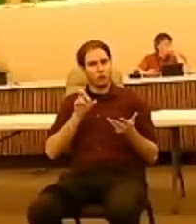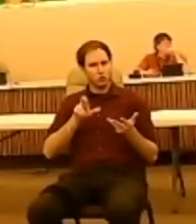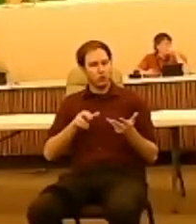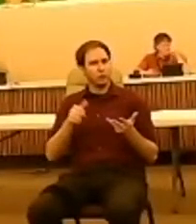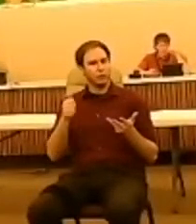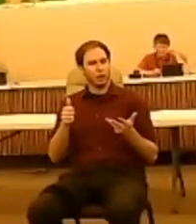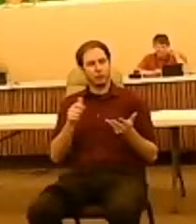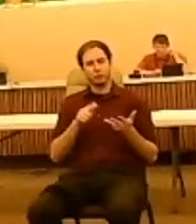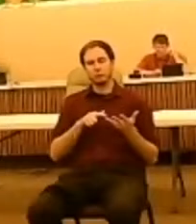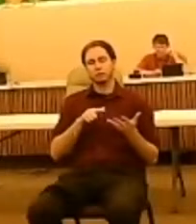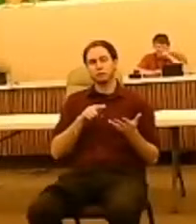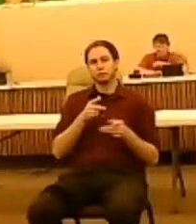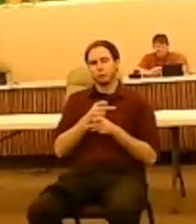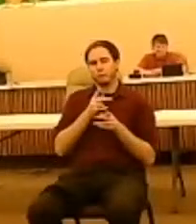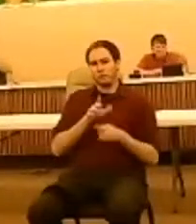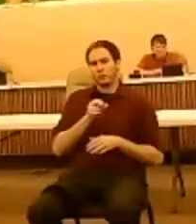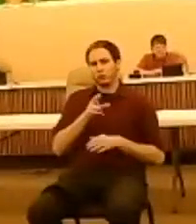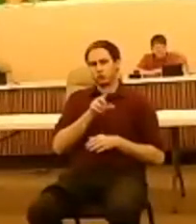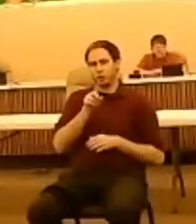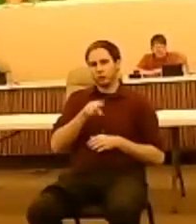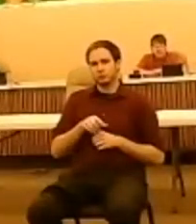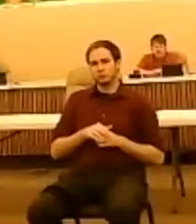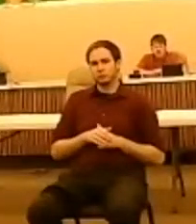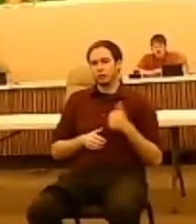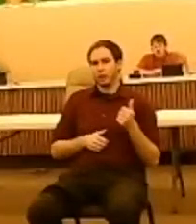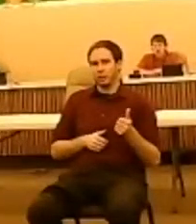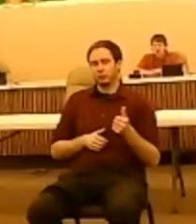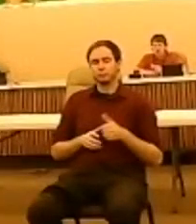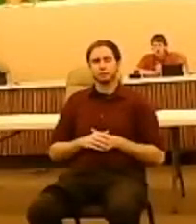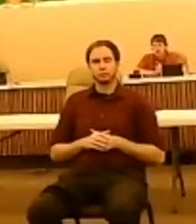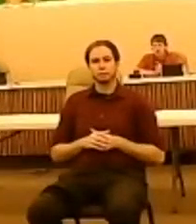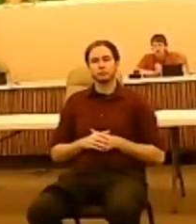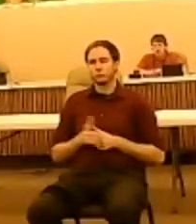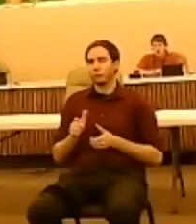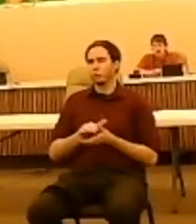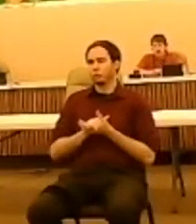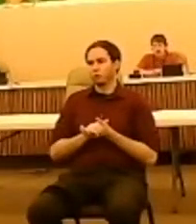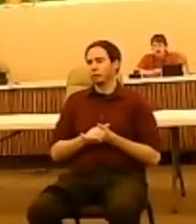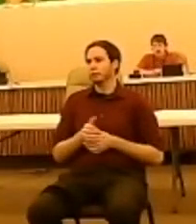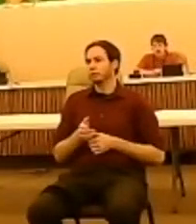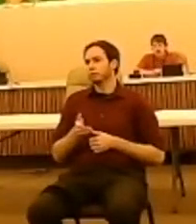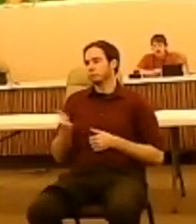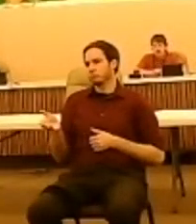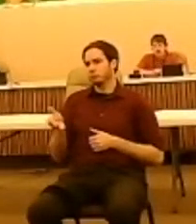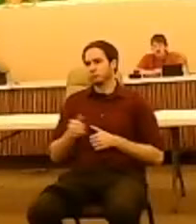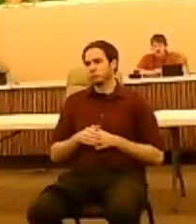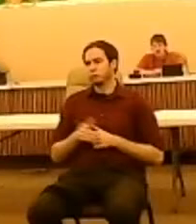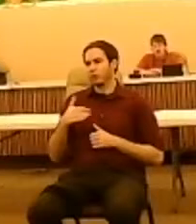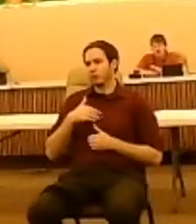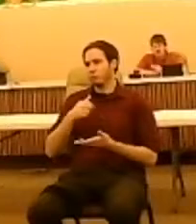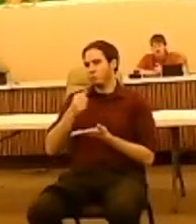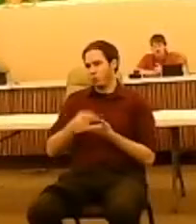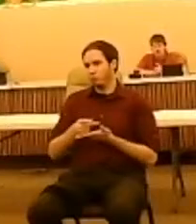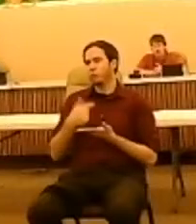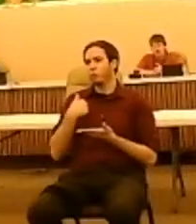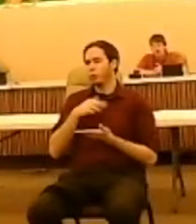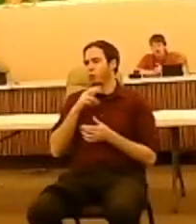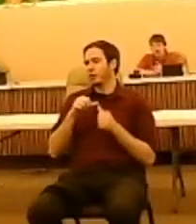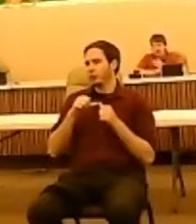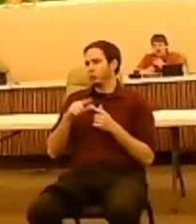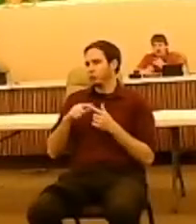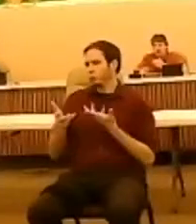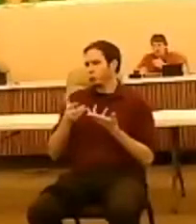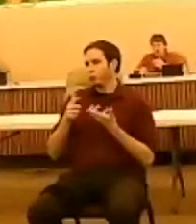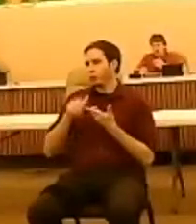Bolzner. Supervisor Schultz. Aye. So congratulations, you got approval. Obviously, we'll continue to work